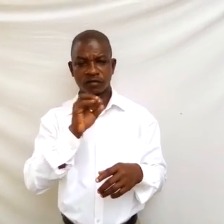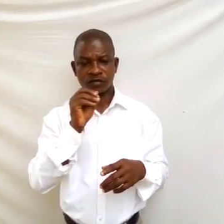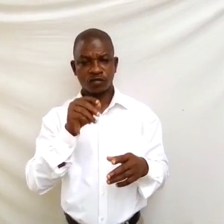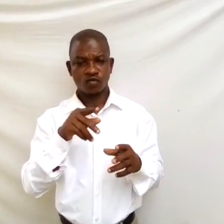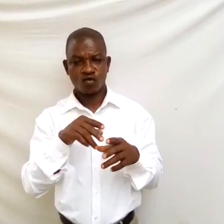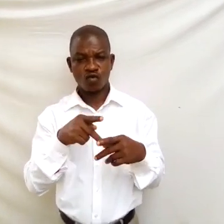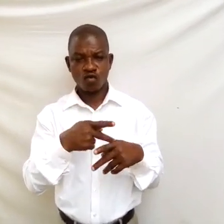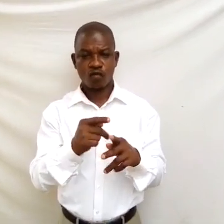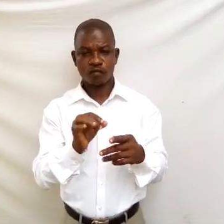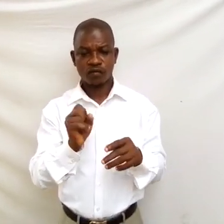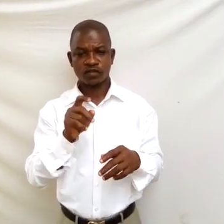2.